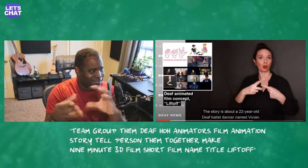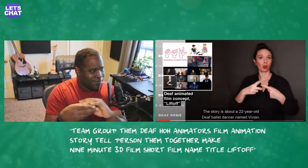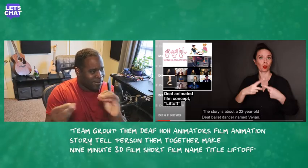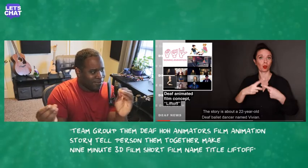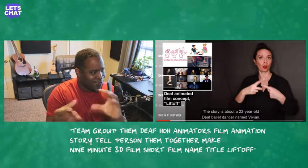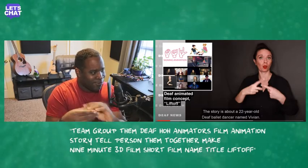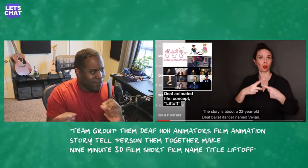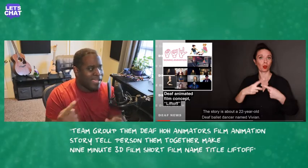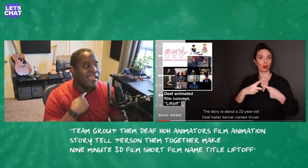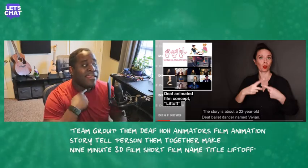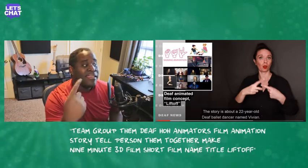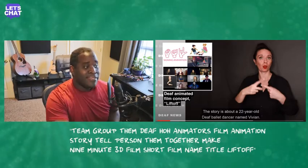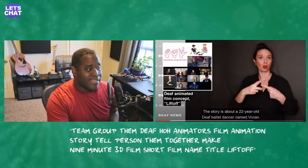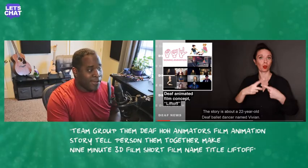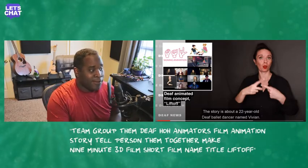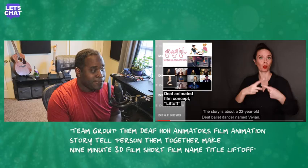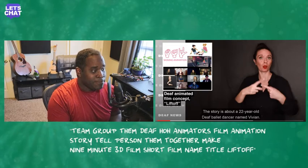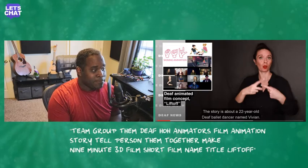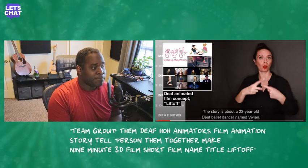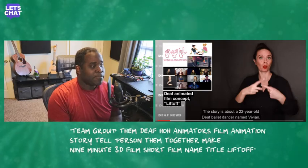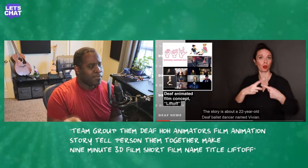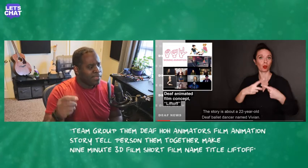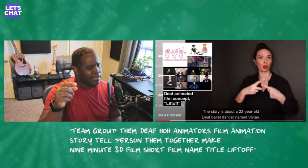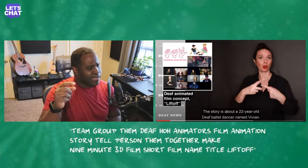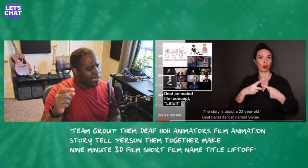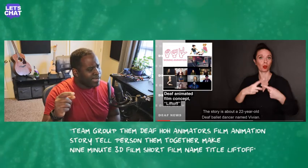sentences together, it becomes a story. Tell,